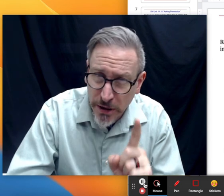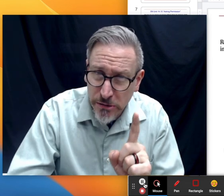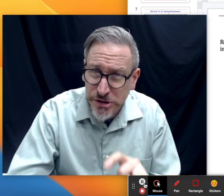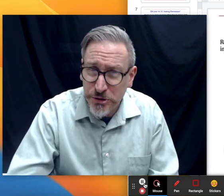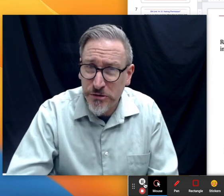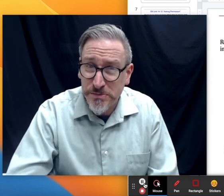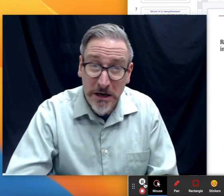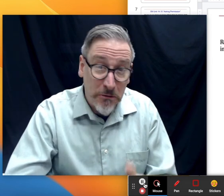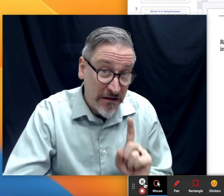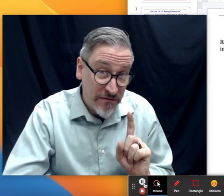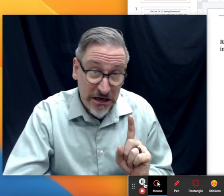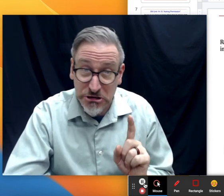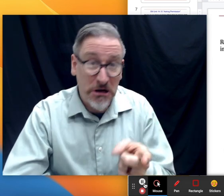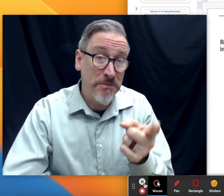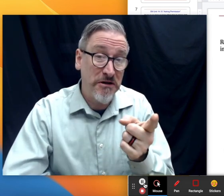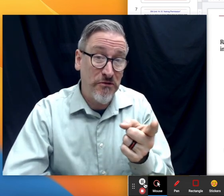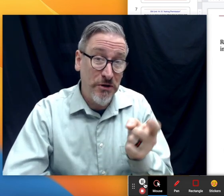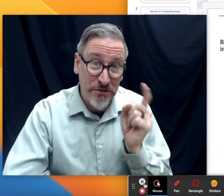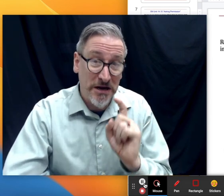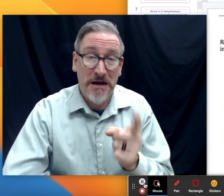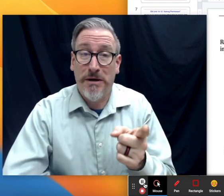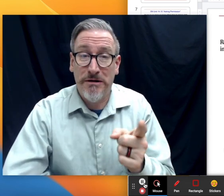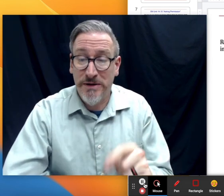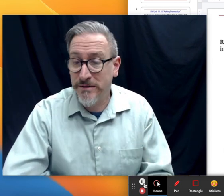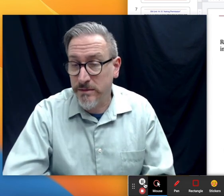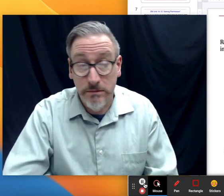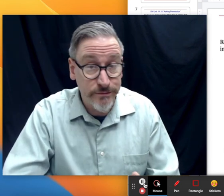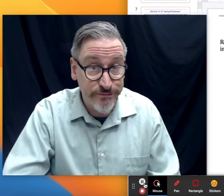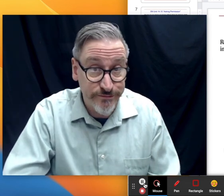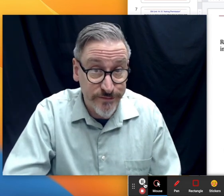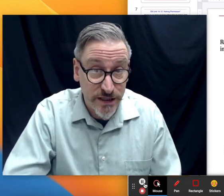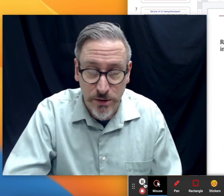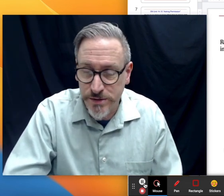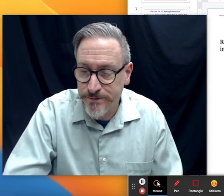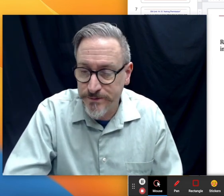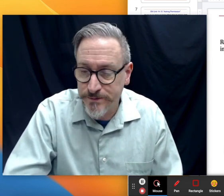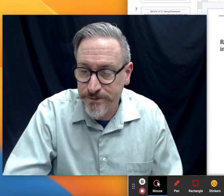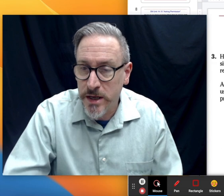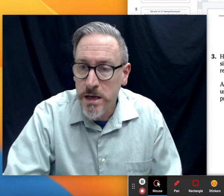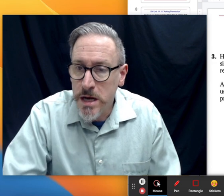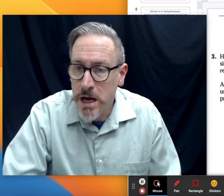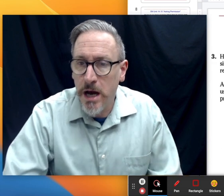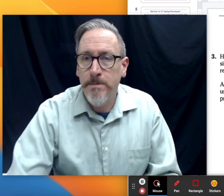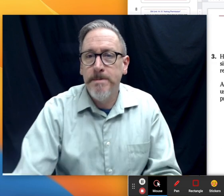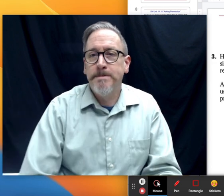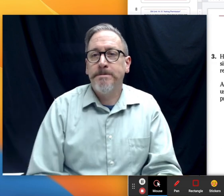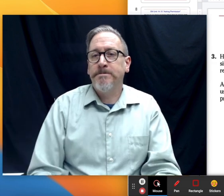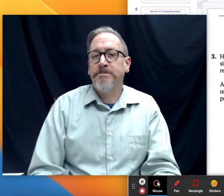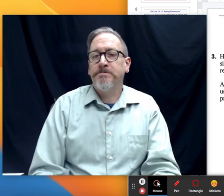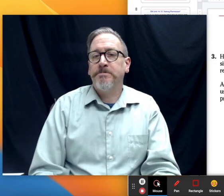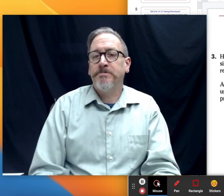I suppose you could respond, if I sharpen it for you, can I borrow it? I suppose.